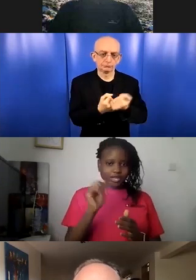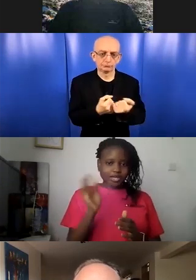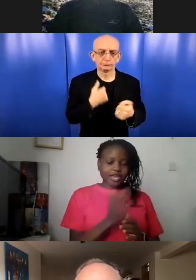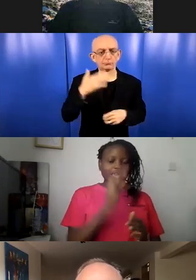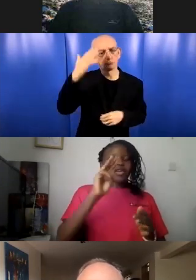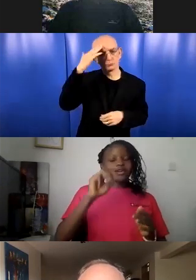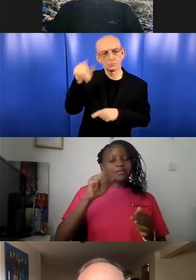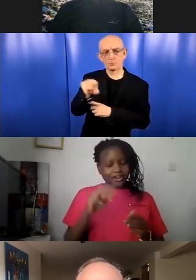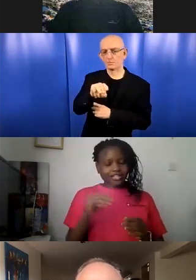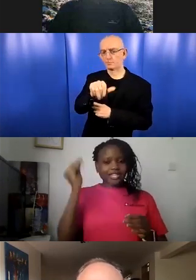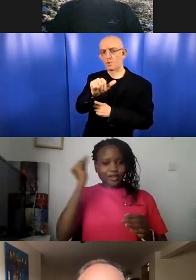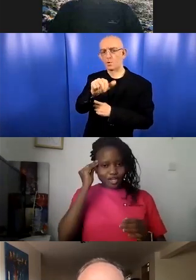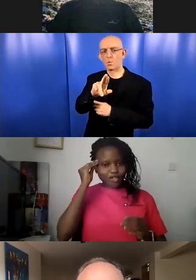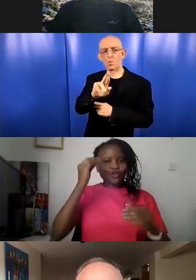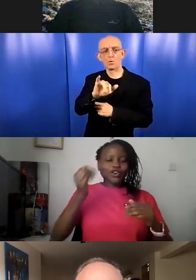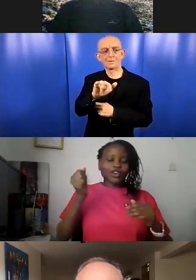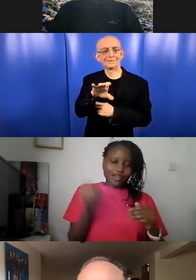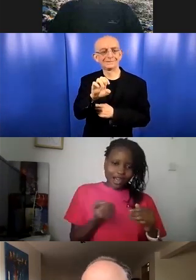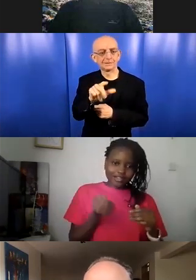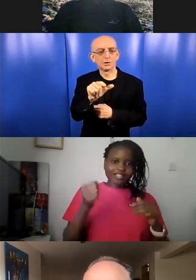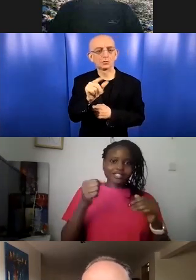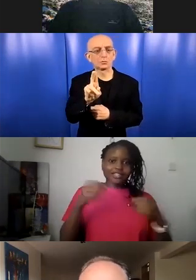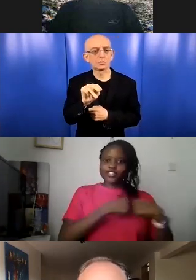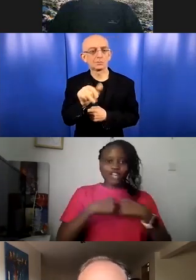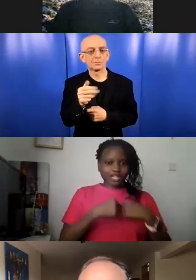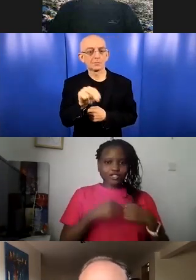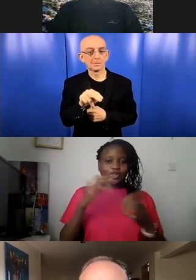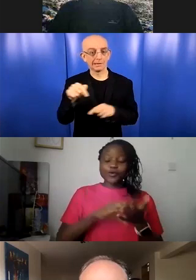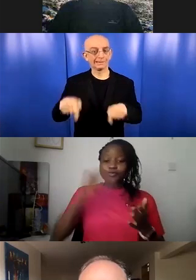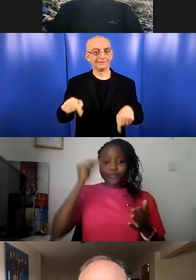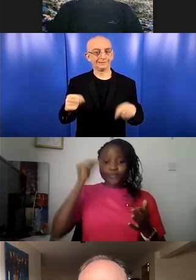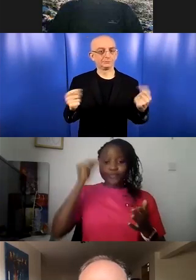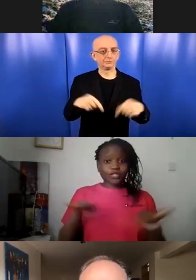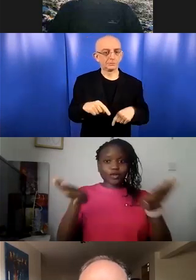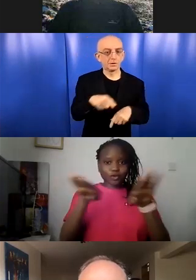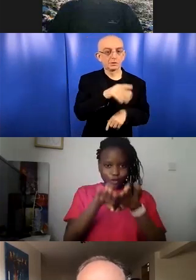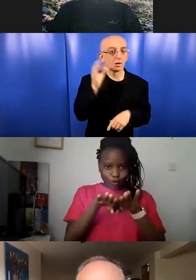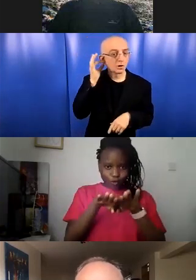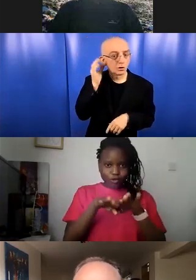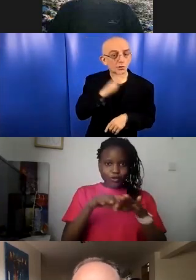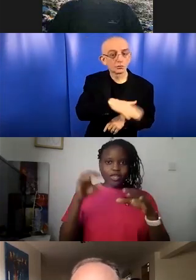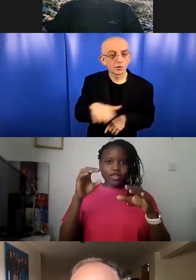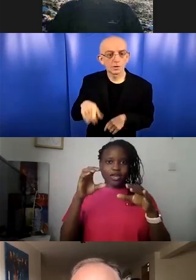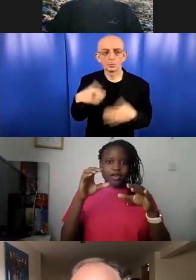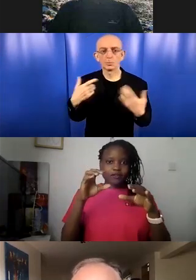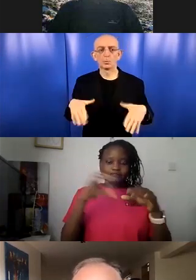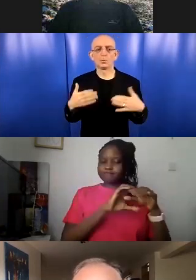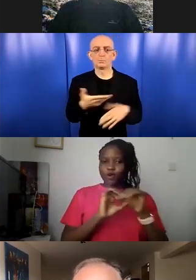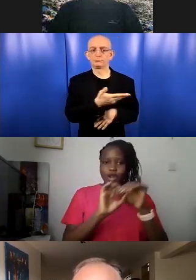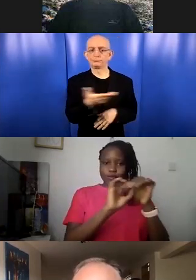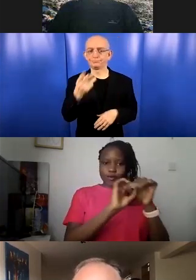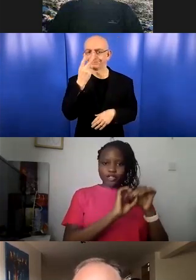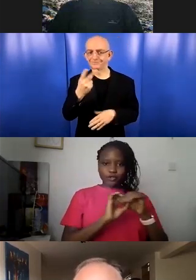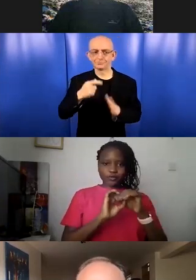project. We've learned enormous amounts from that, and we'll close with collaboration. So people